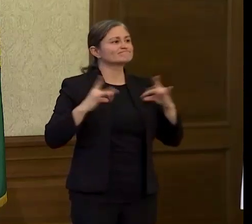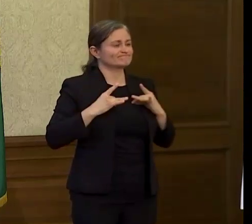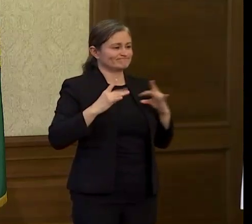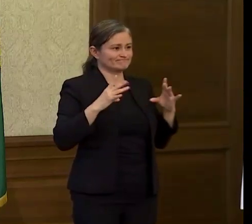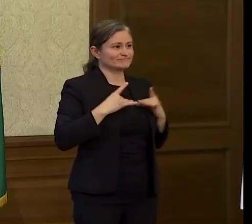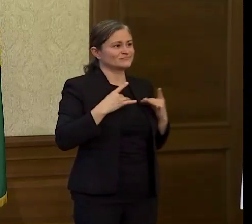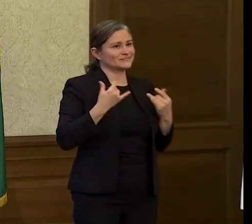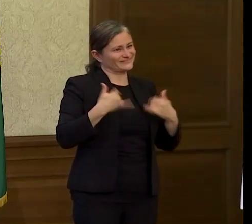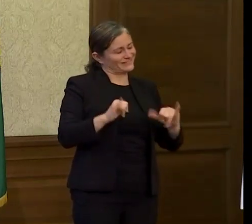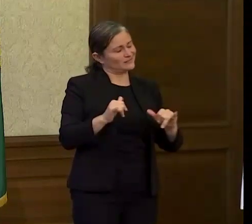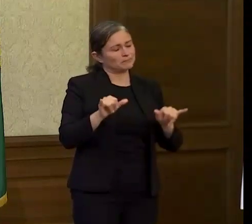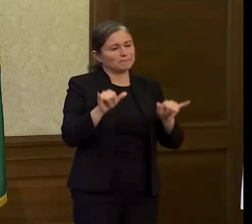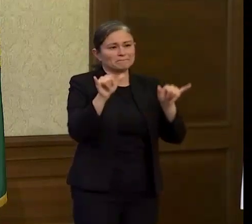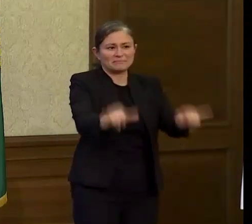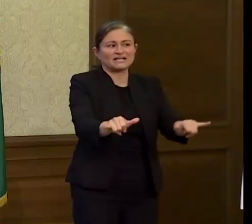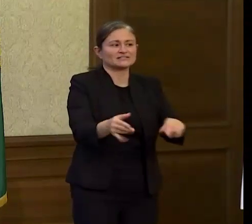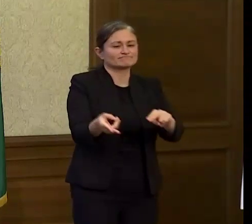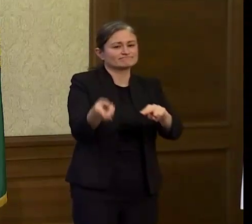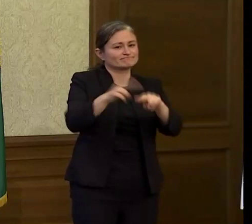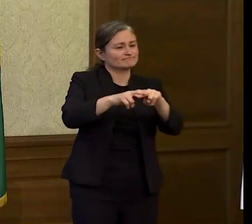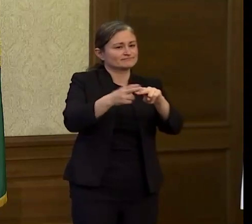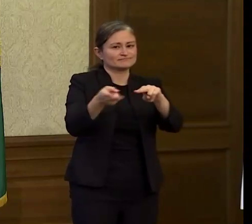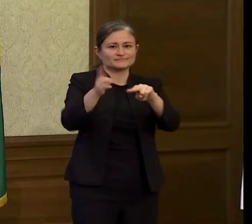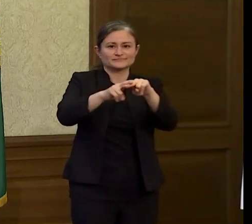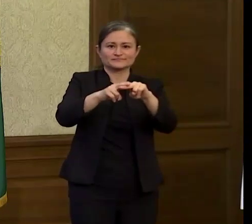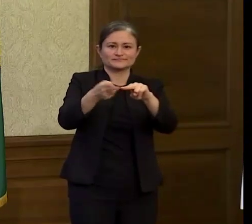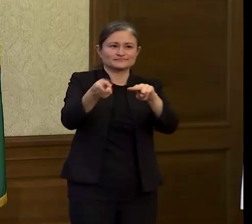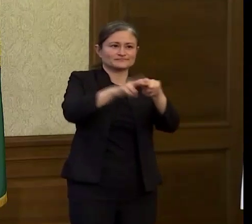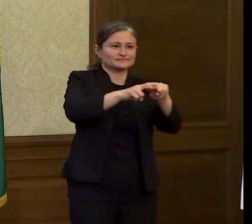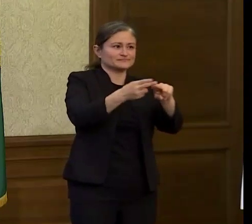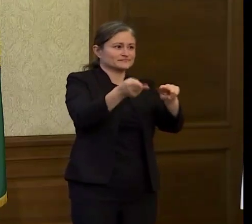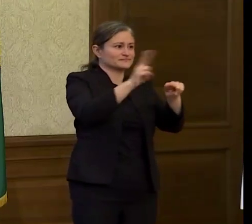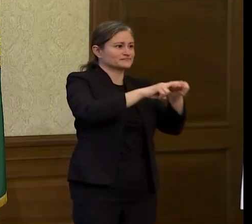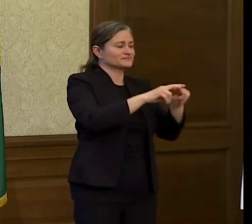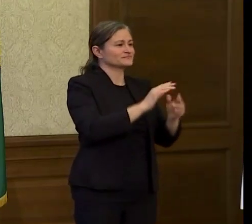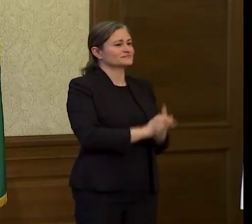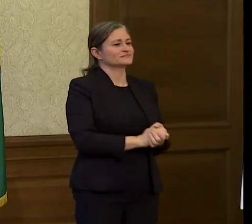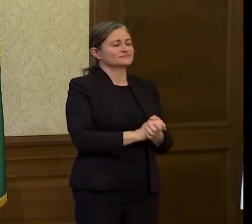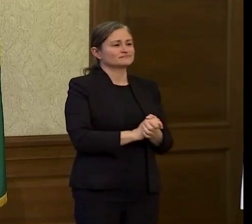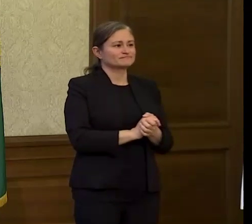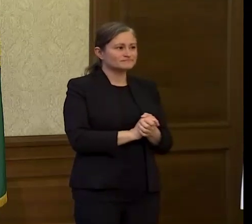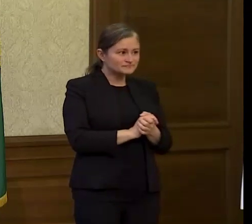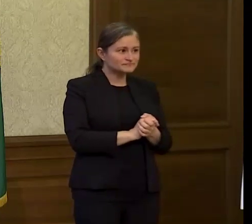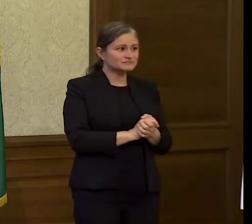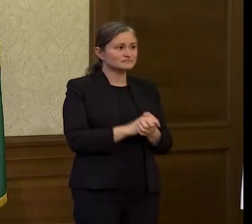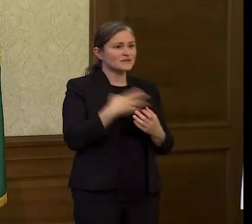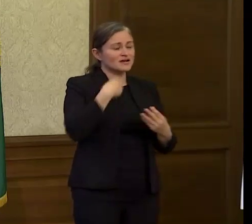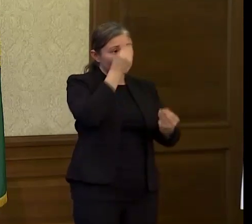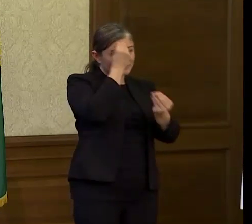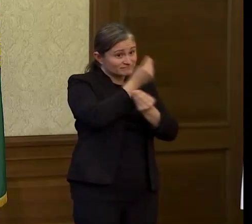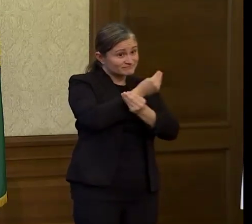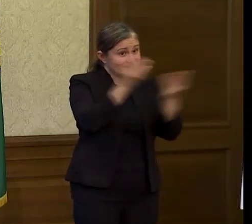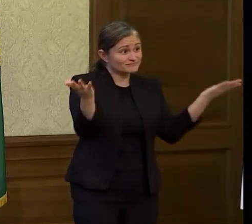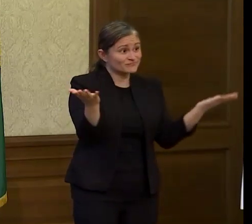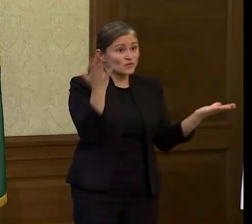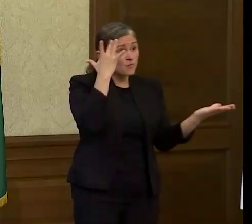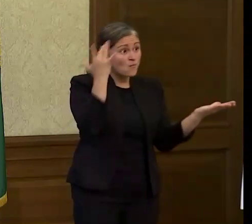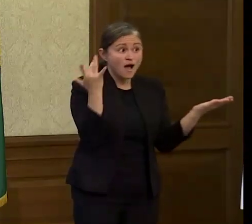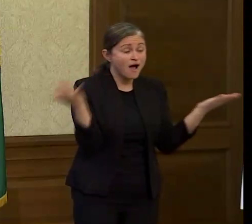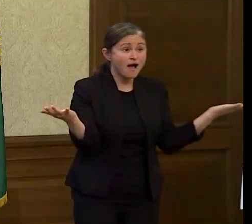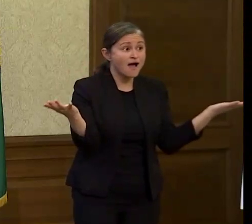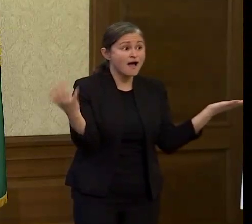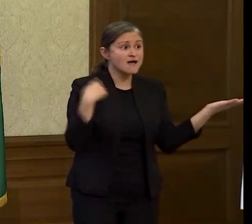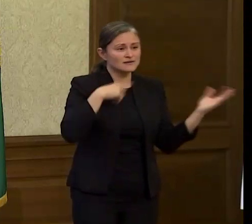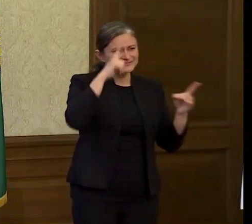for concern. I'm telling you this to show you that actions based on smart, reasoned data and